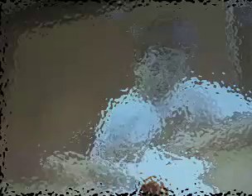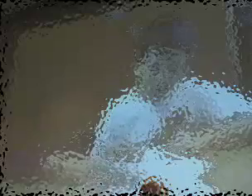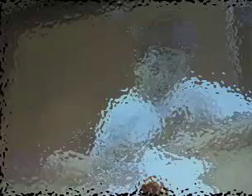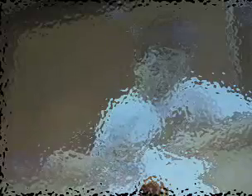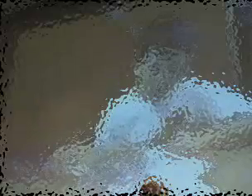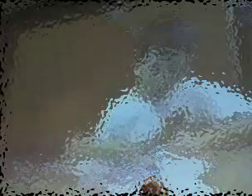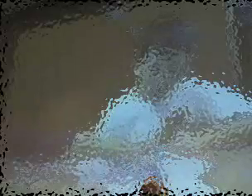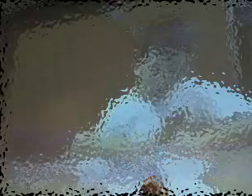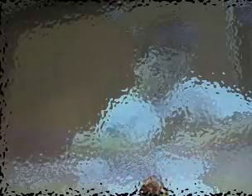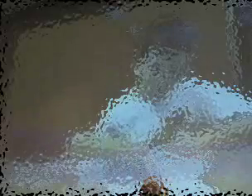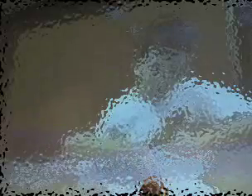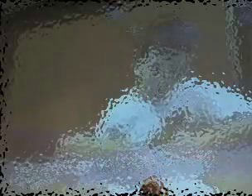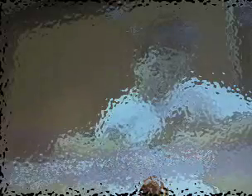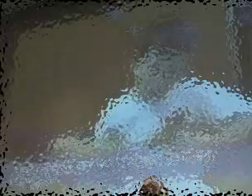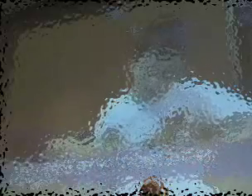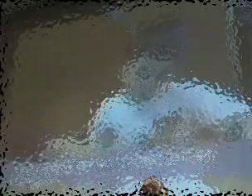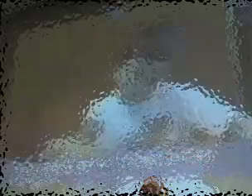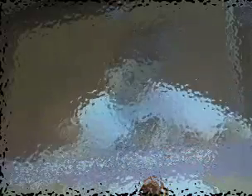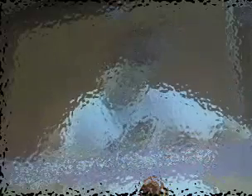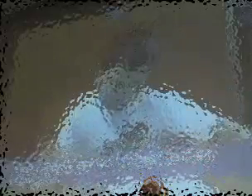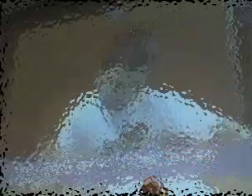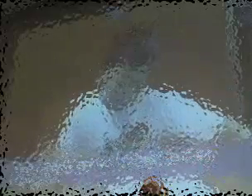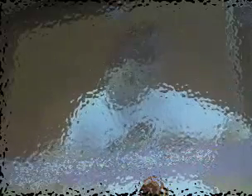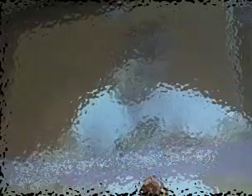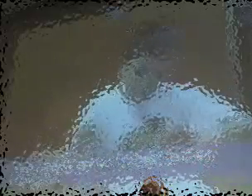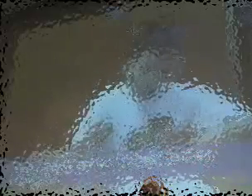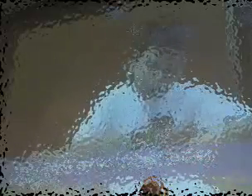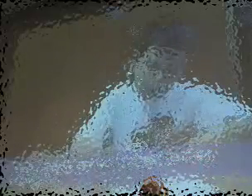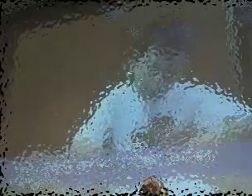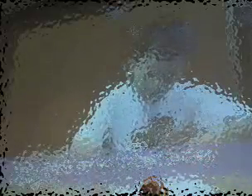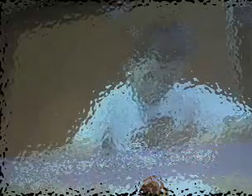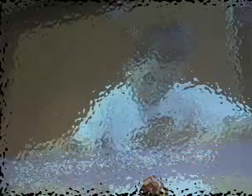Okay. All right, let's go to the next sentence. She would not be happy to see me hold it.